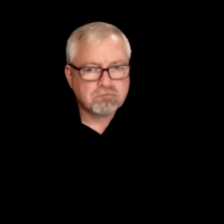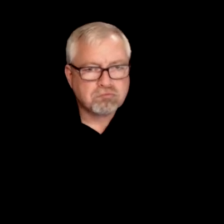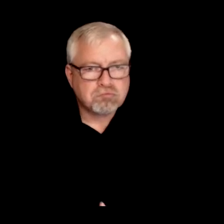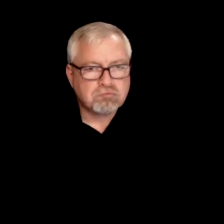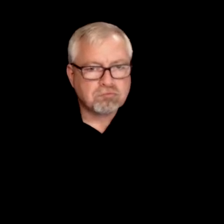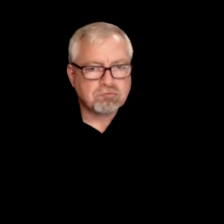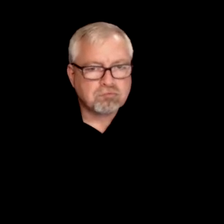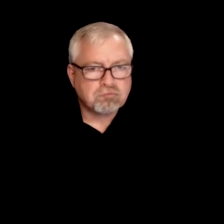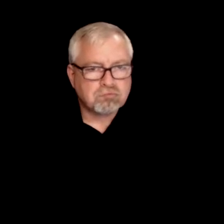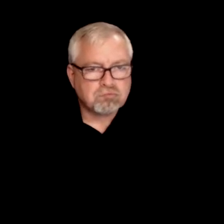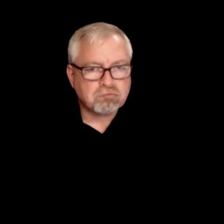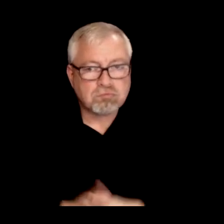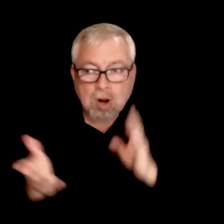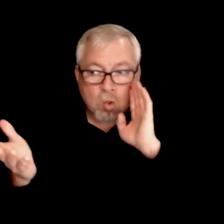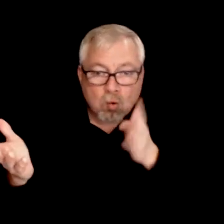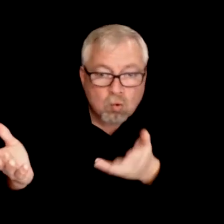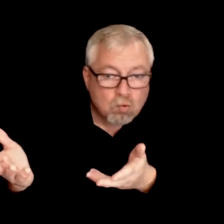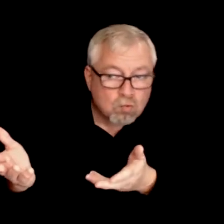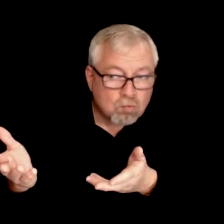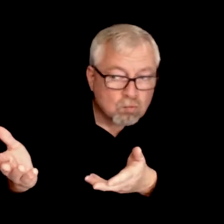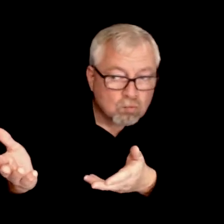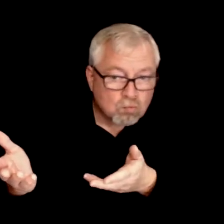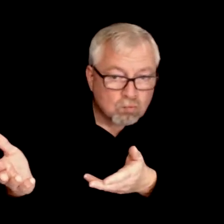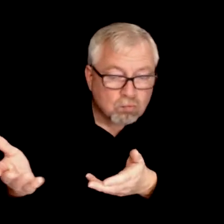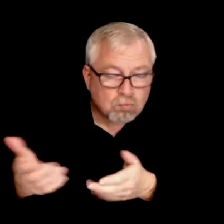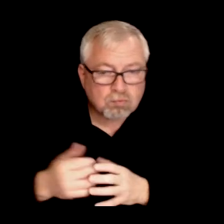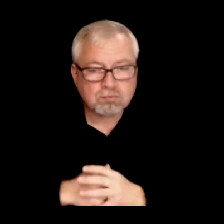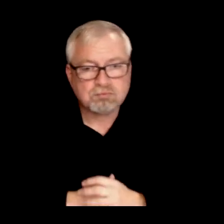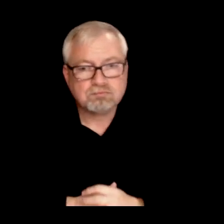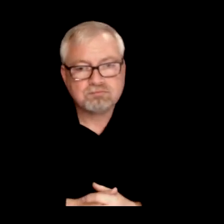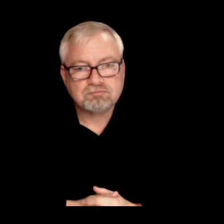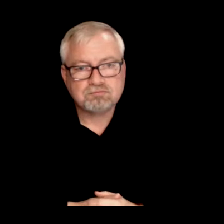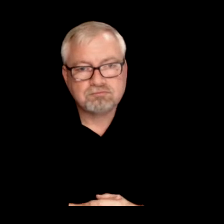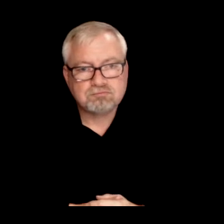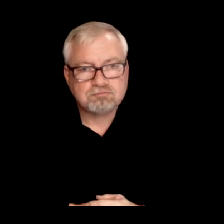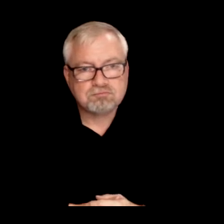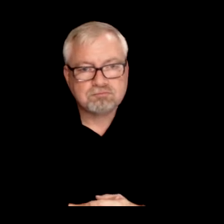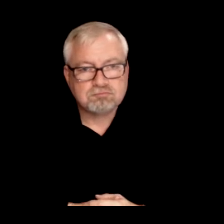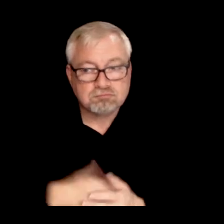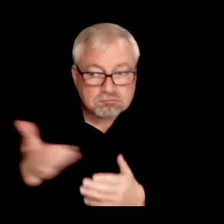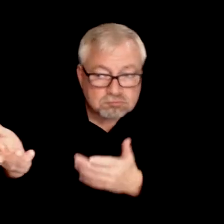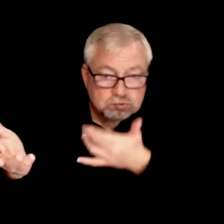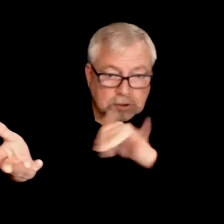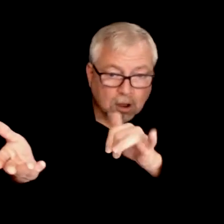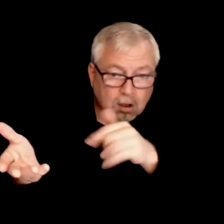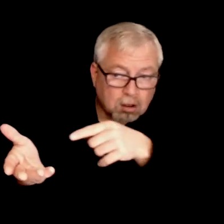Hello, Mr. Stephen Joyce, are you on the line?